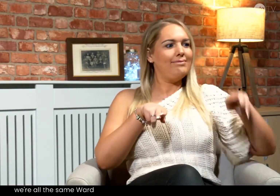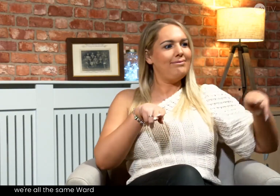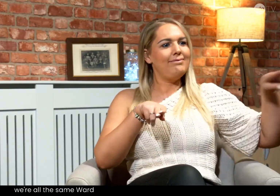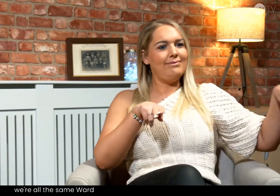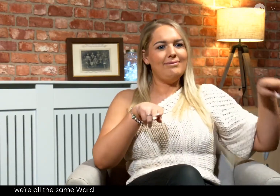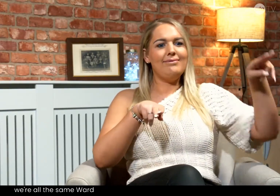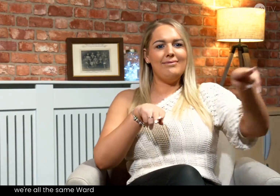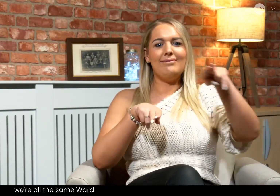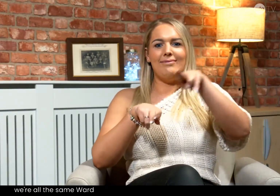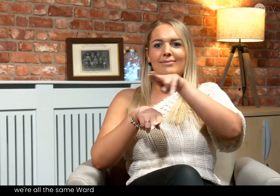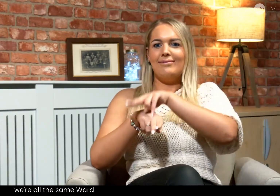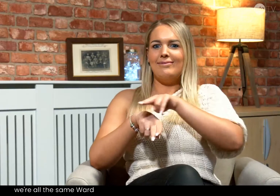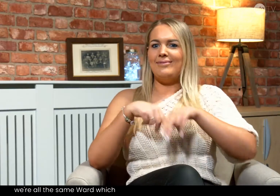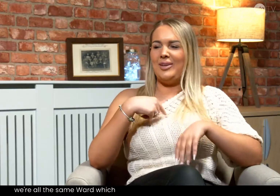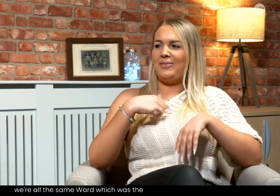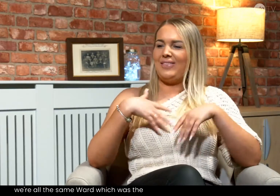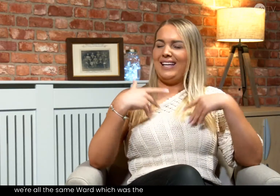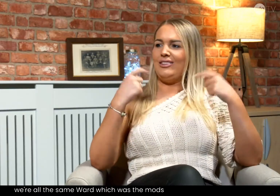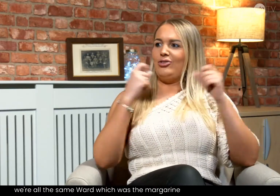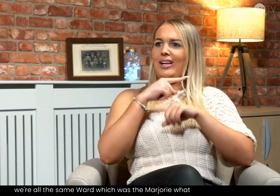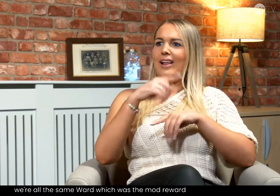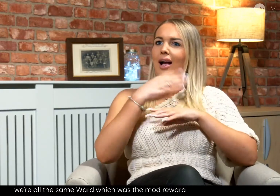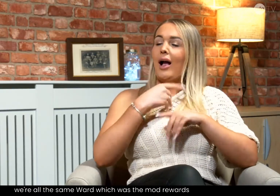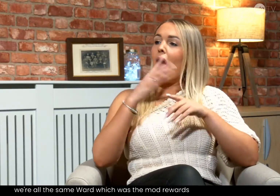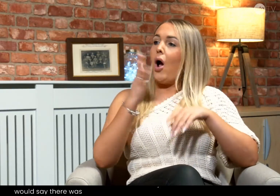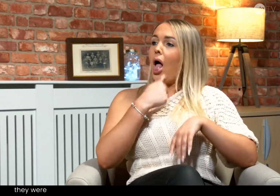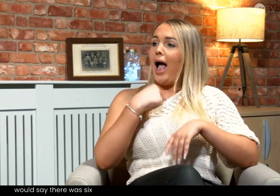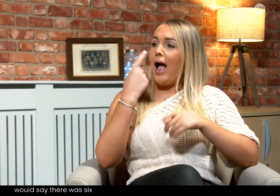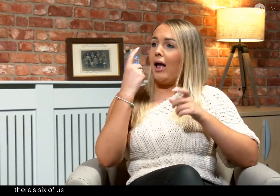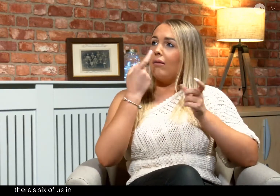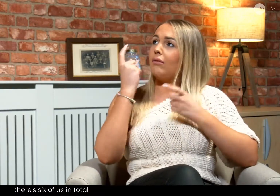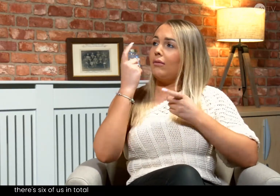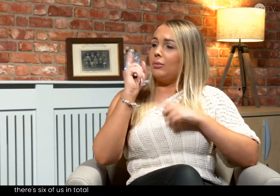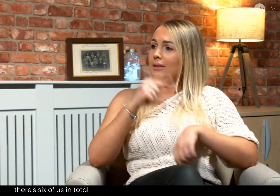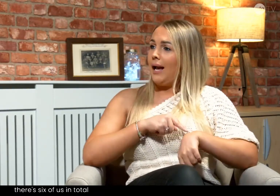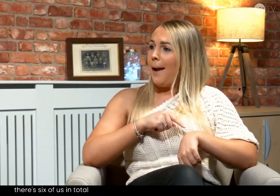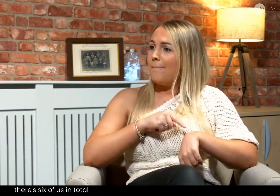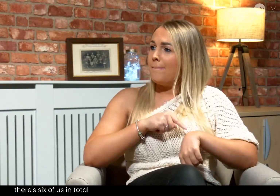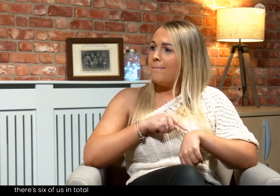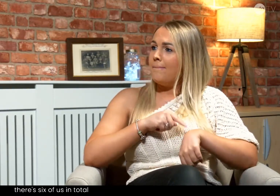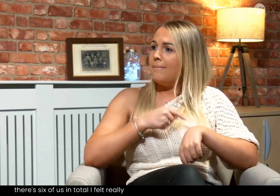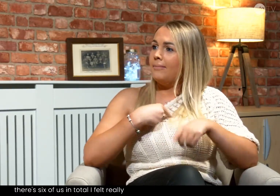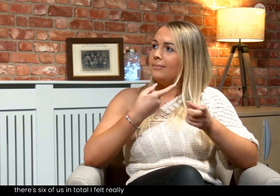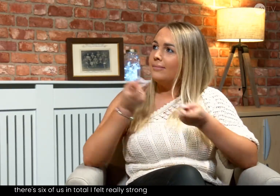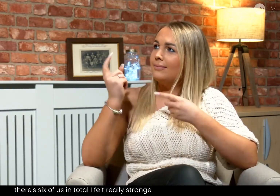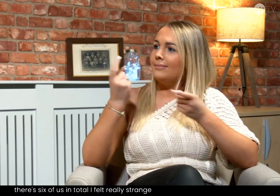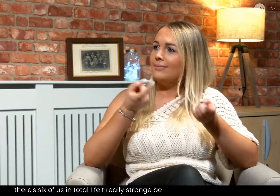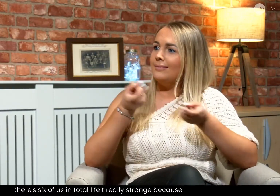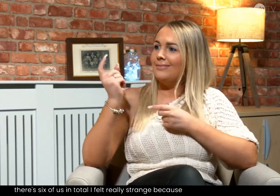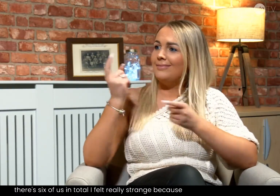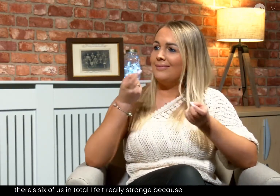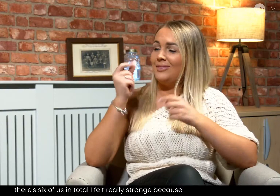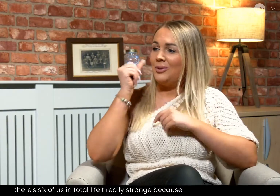which was the Marjorie ward. So there were six of us in total. And it felt really, really strange because I kept looking at what the time was.